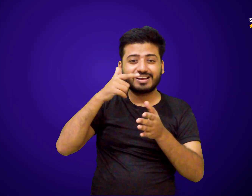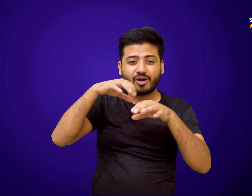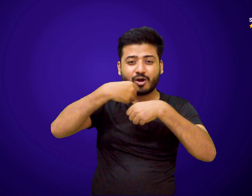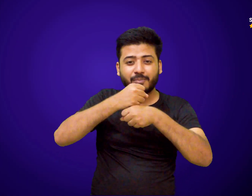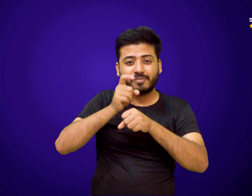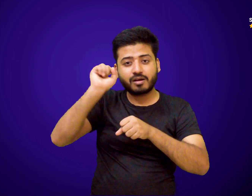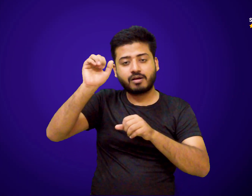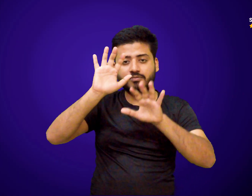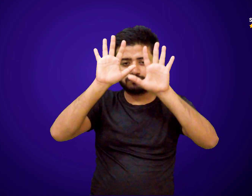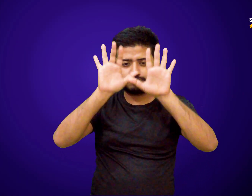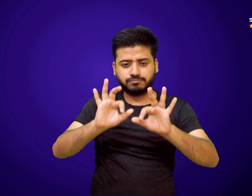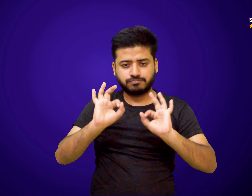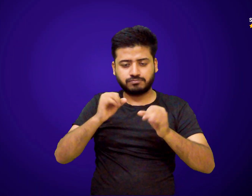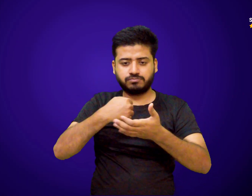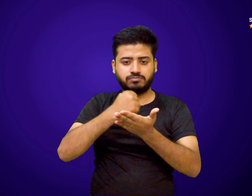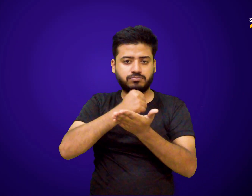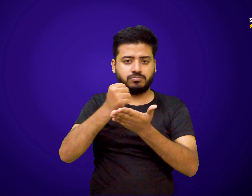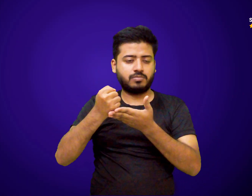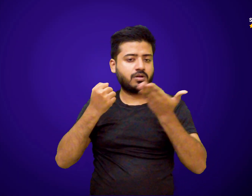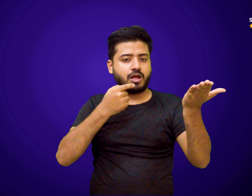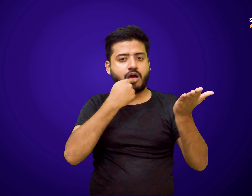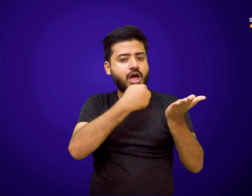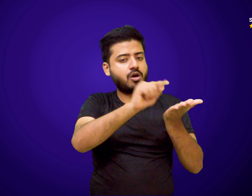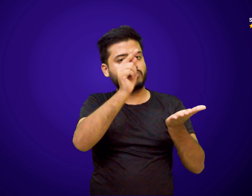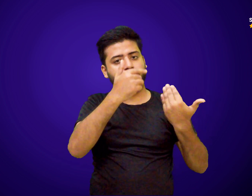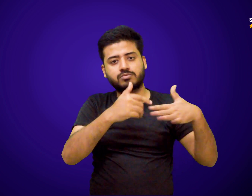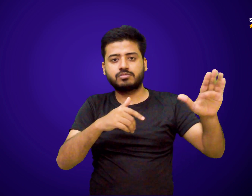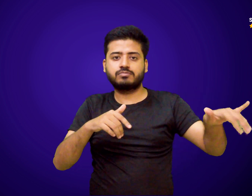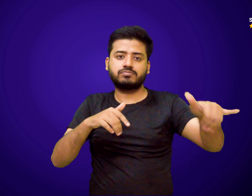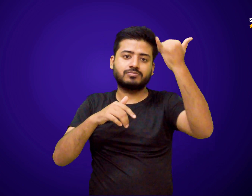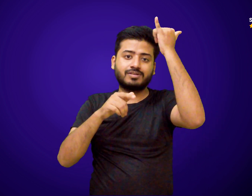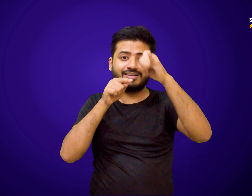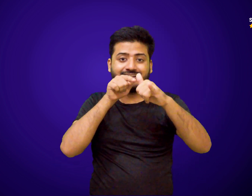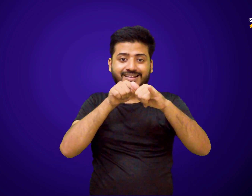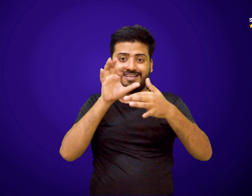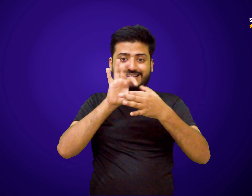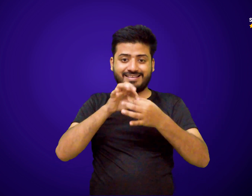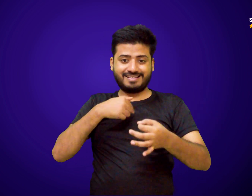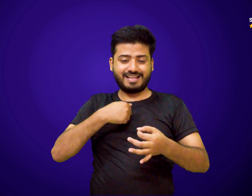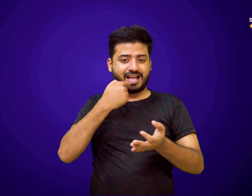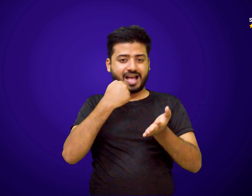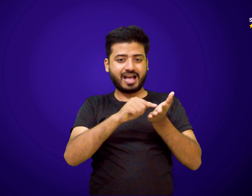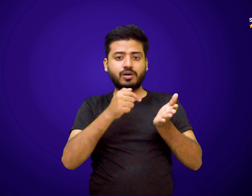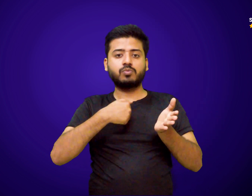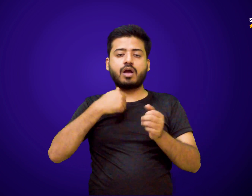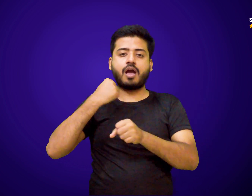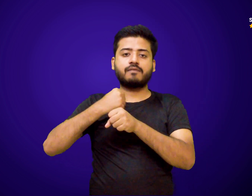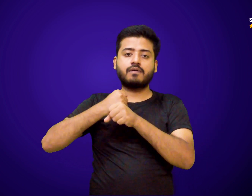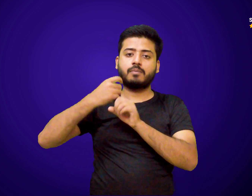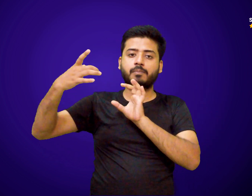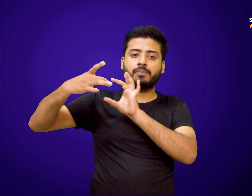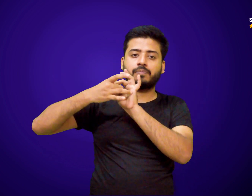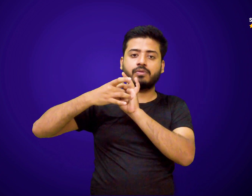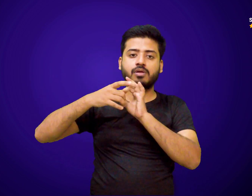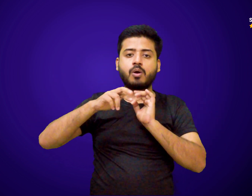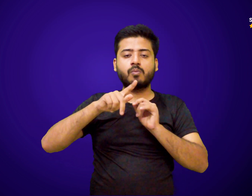application for an official passport is different from that for an ordinary, blue, passport. Here are the key distinctions for